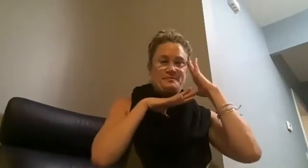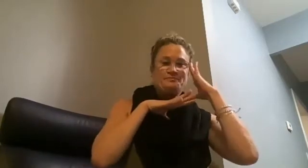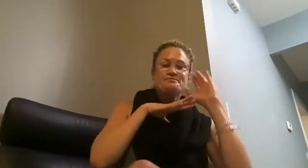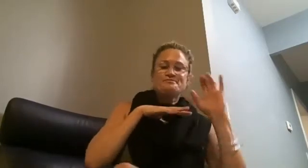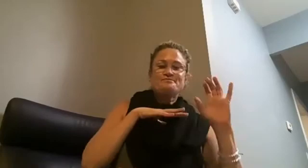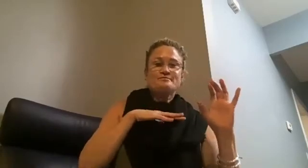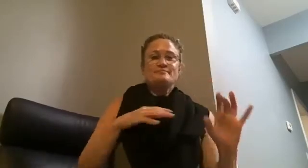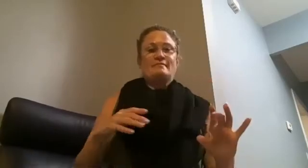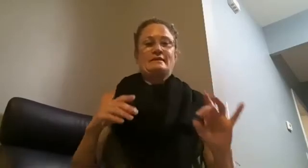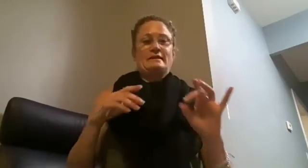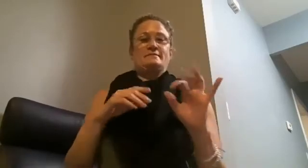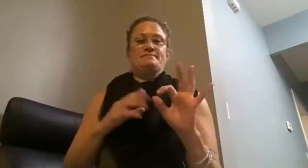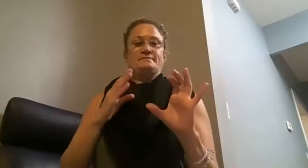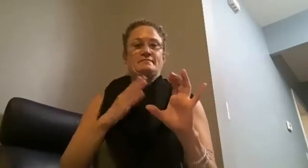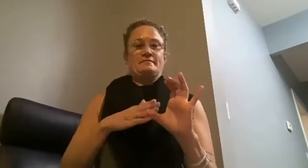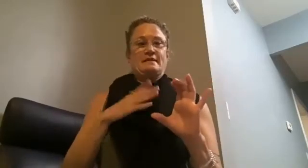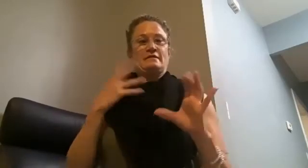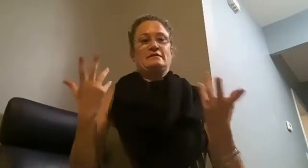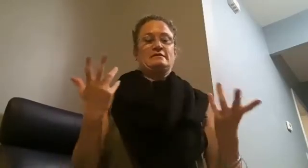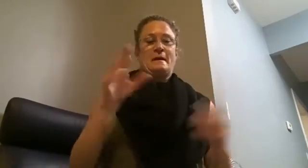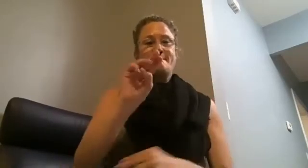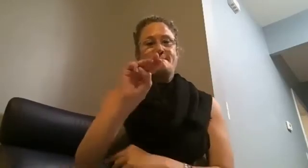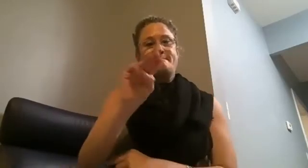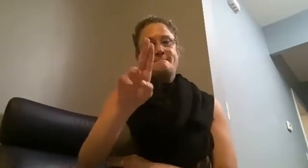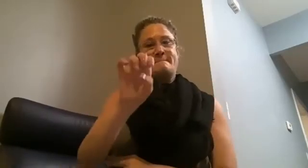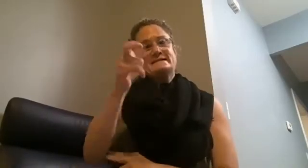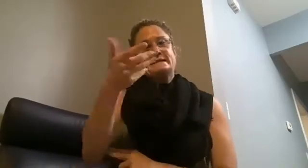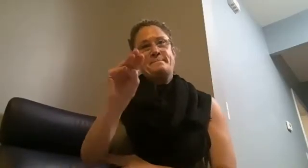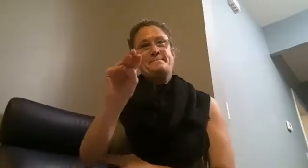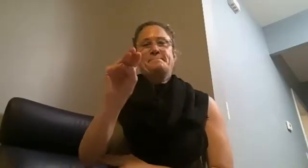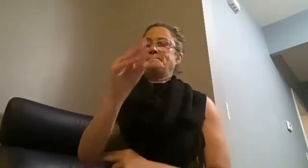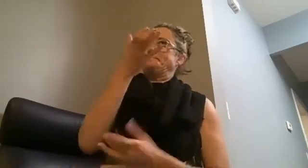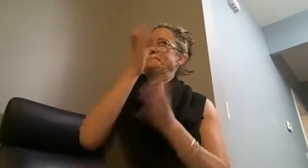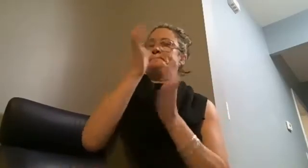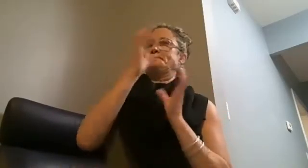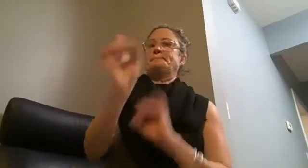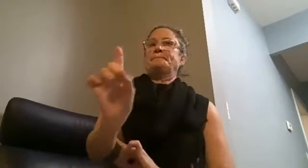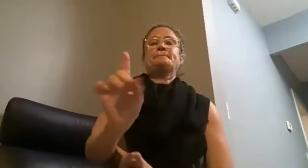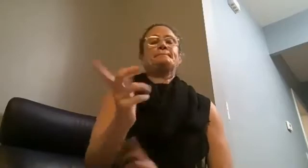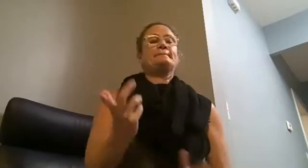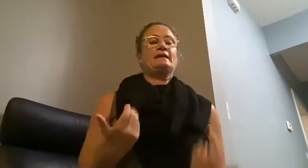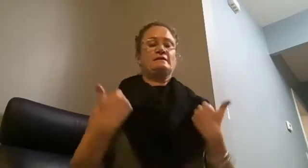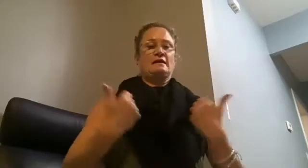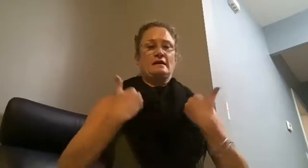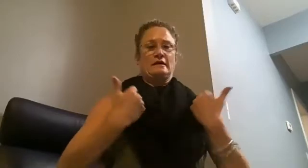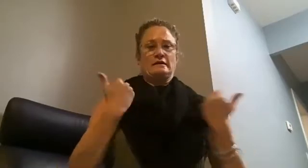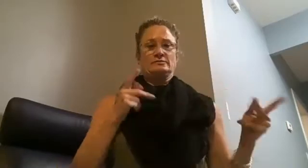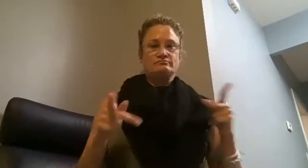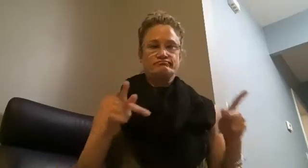and were kind of almost Orthodox Muslim. They were not supposed to be drinking. We were in this very kind of young, party-centric environment, and